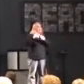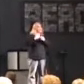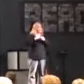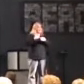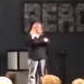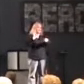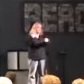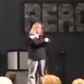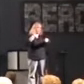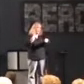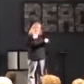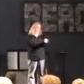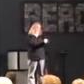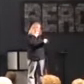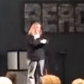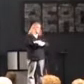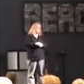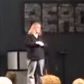Josh said,